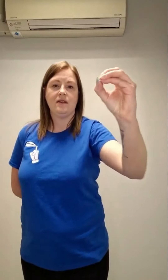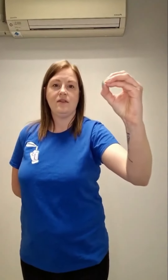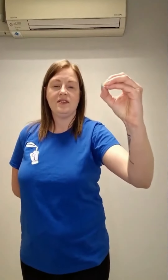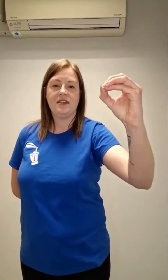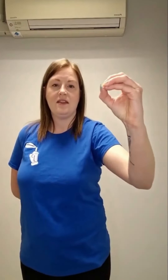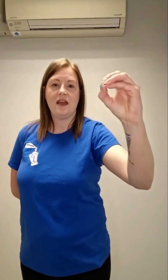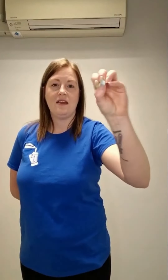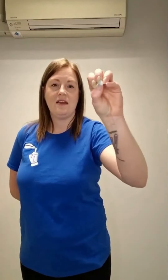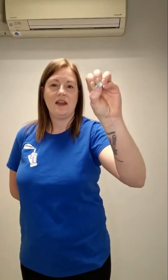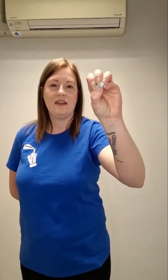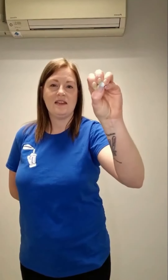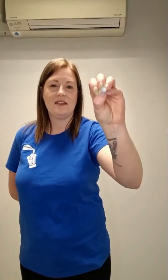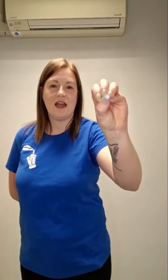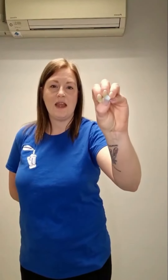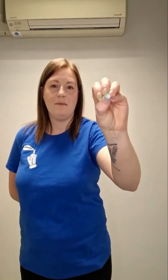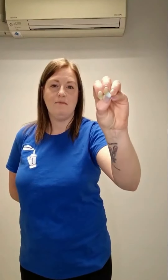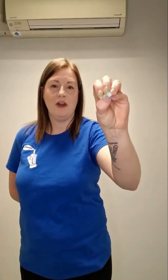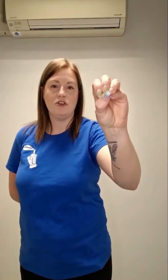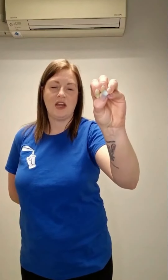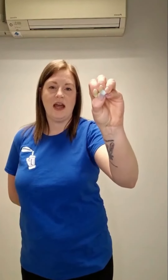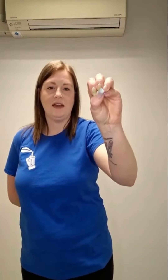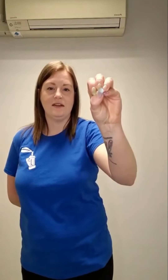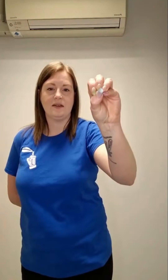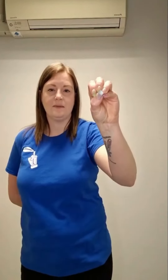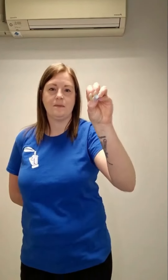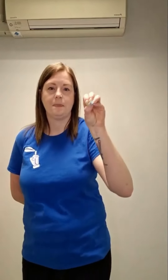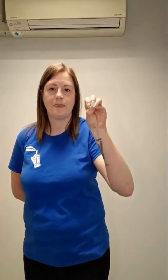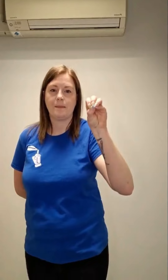you can see it there. This is a bunched hand.